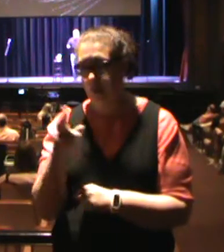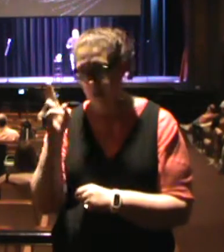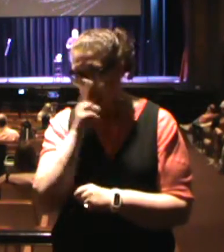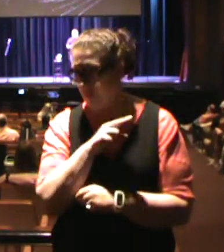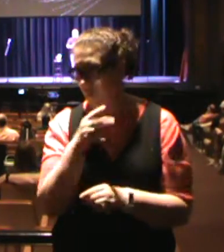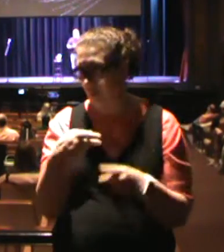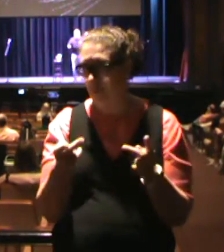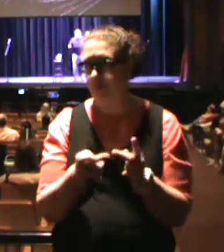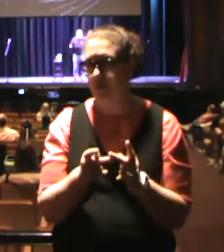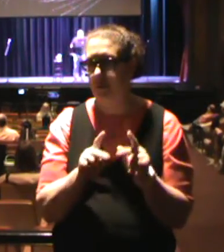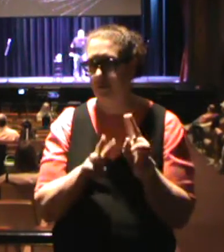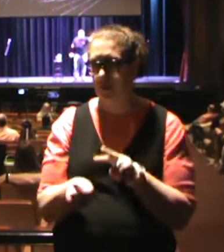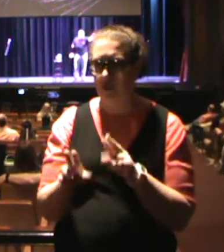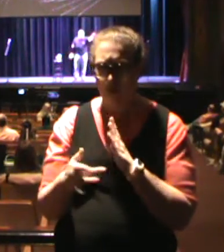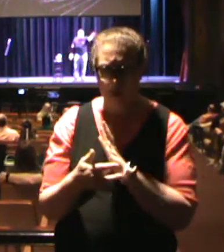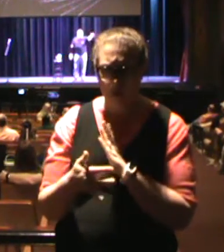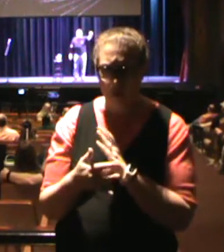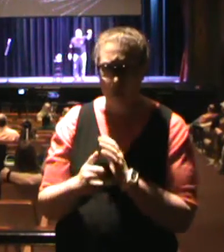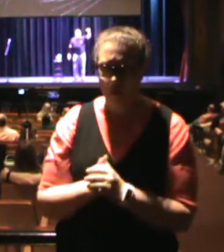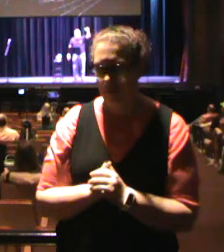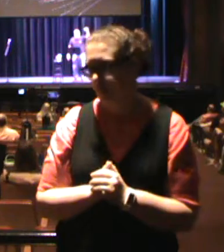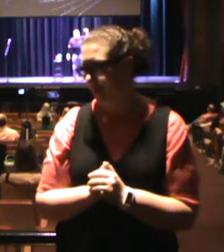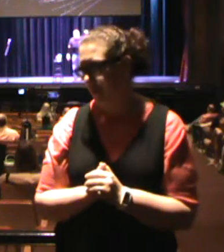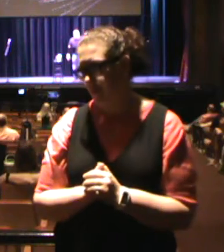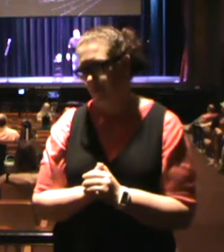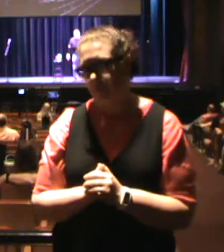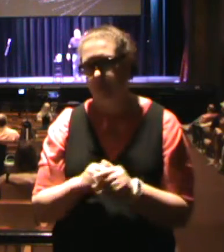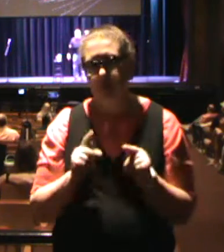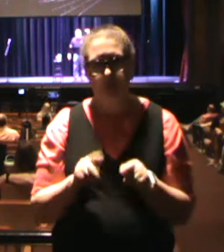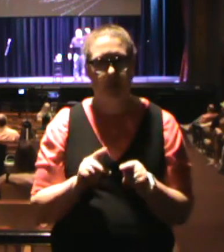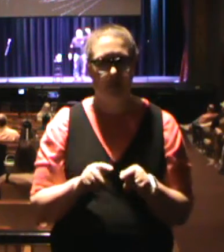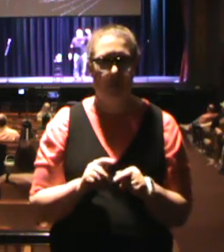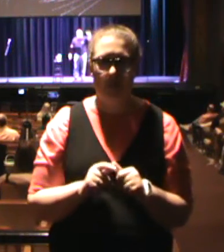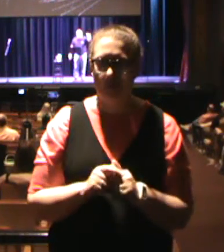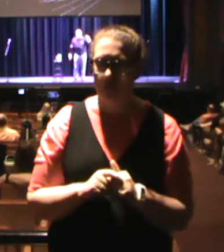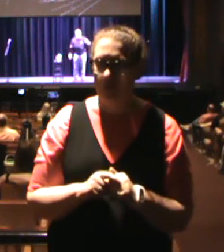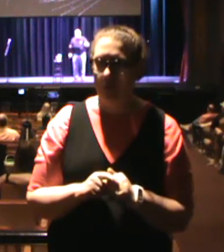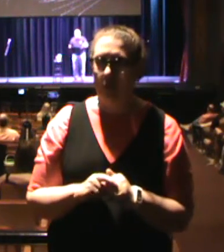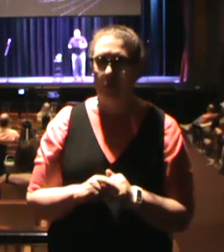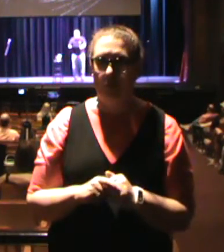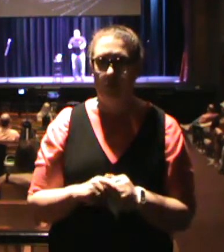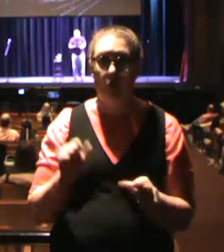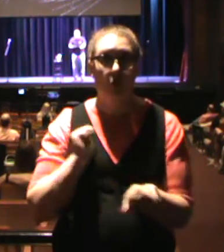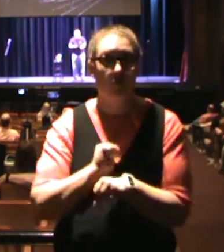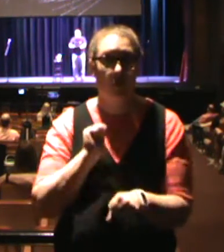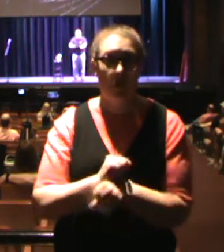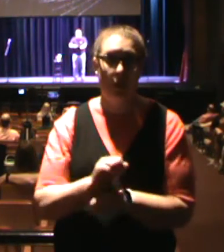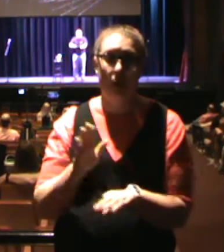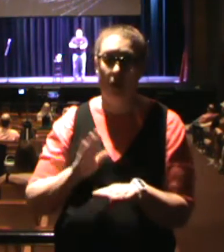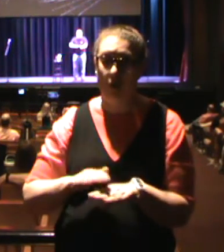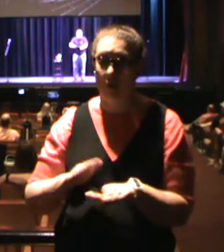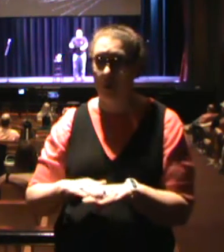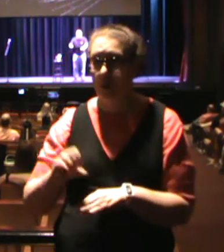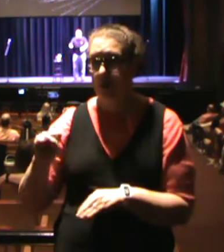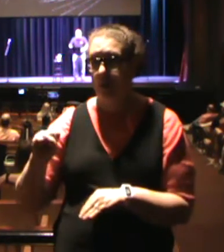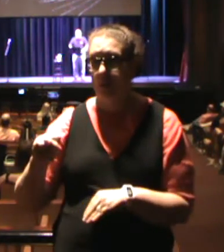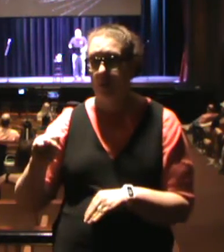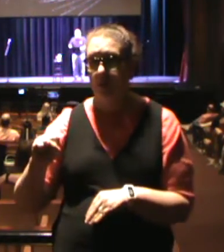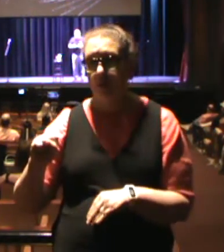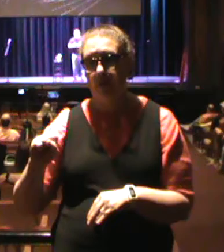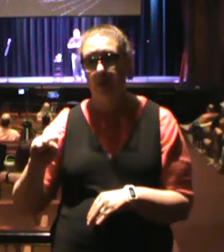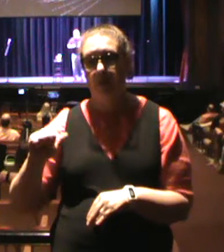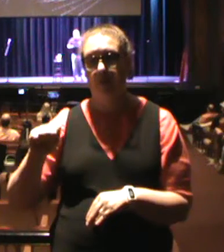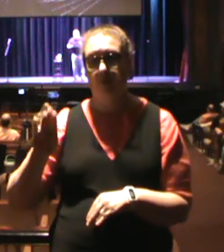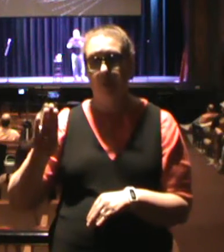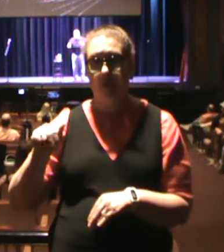it online. People were treading wine presses on the Sabbath, bringing in stores of grain and loading them on donkeys. They were bringing wine, grapes, figs, all kinds of